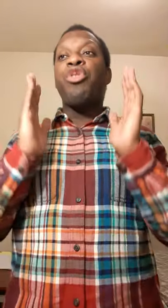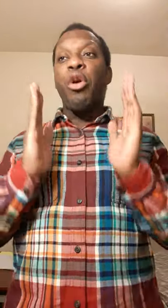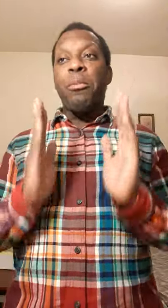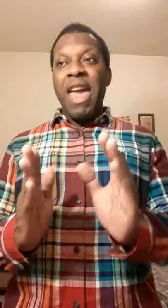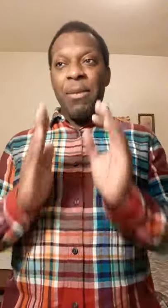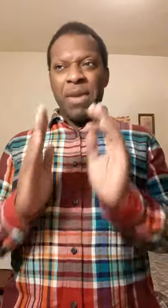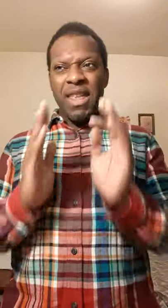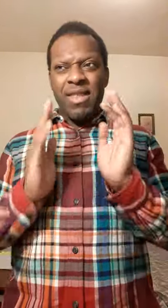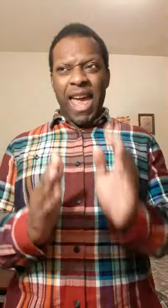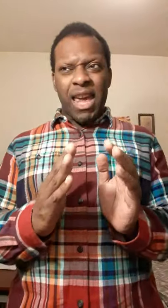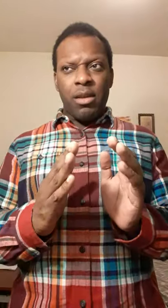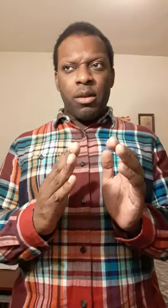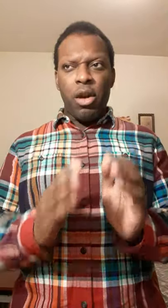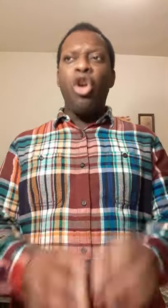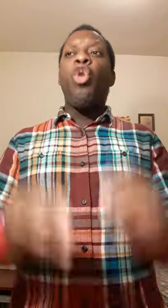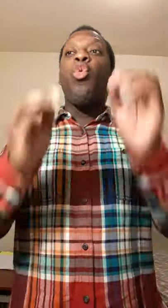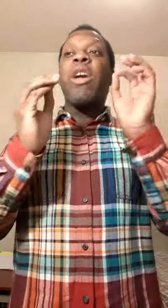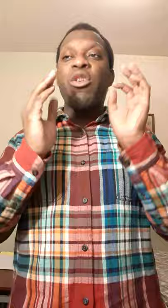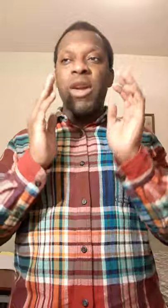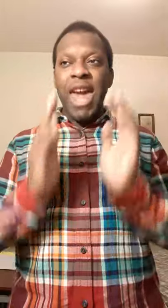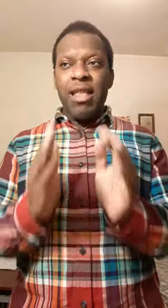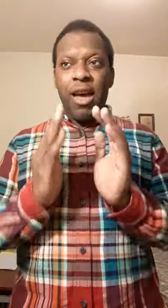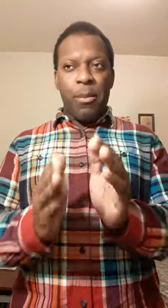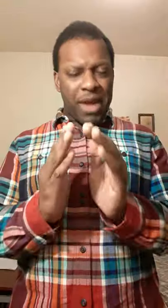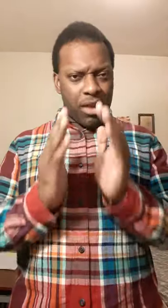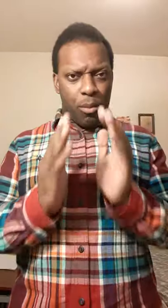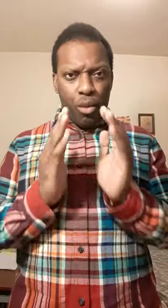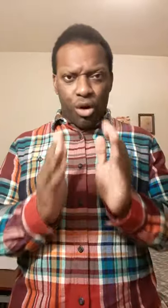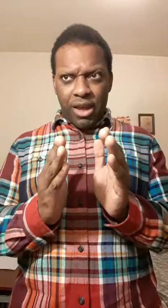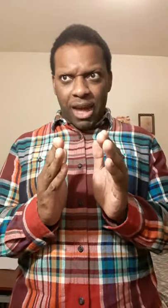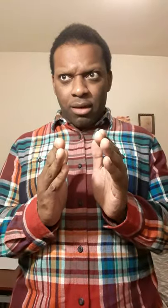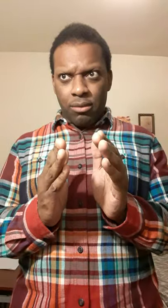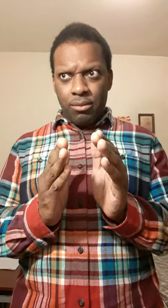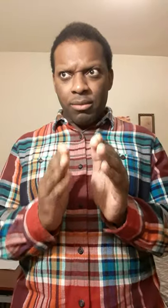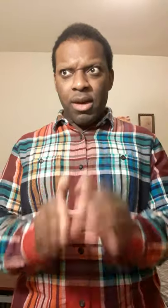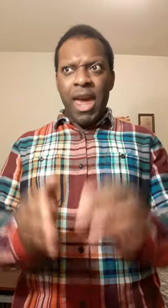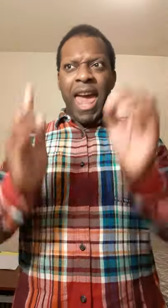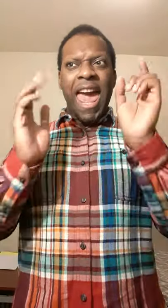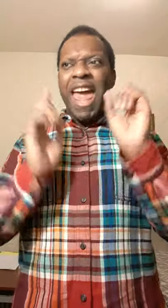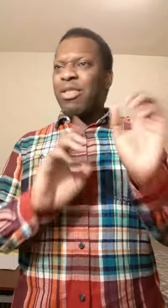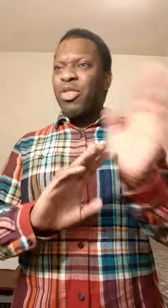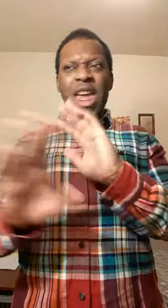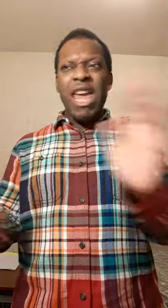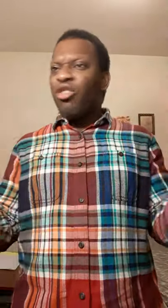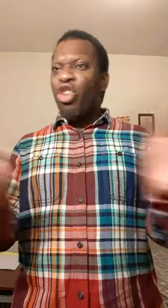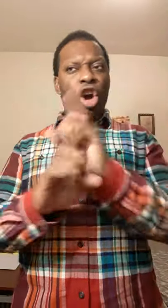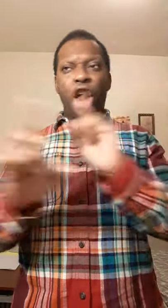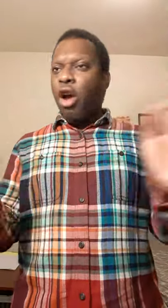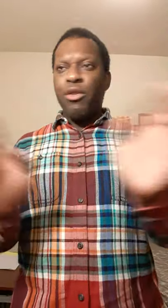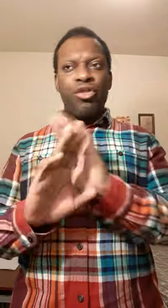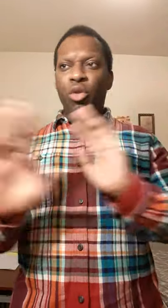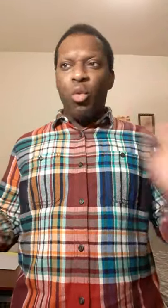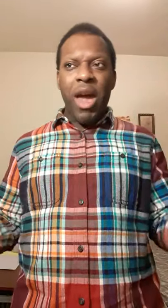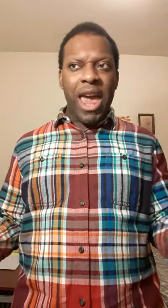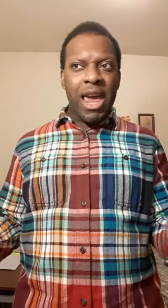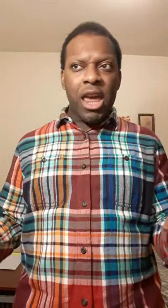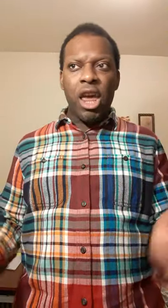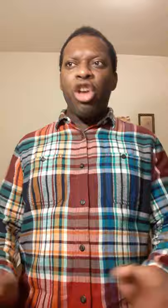There may be days when you get up in the morning and things aren't the way